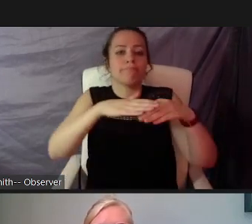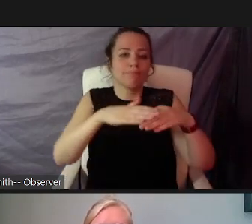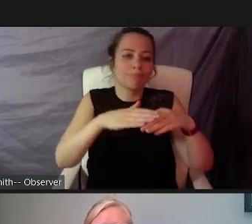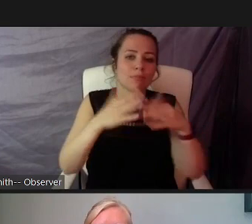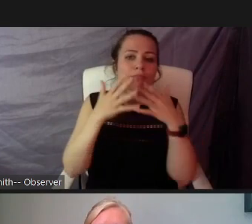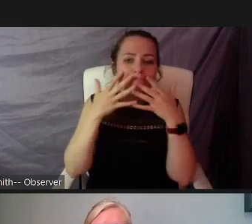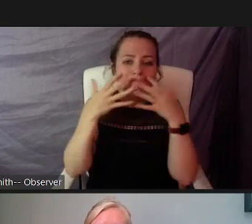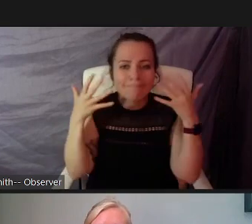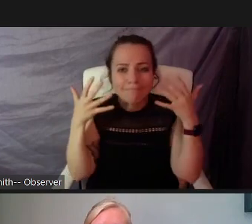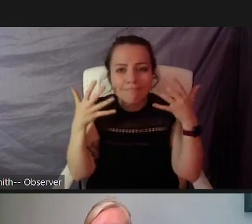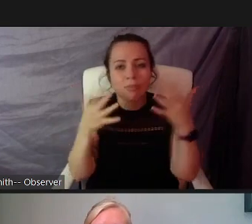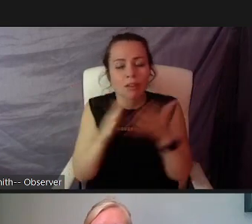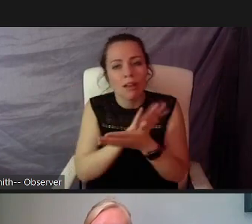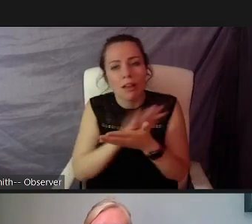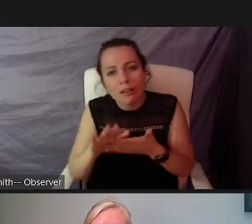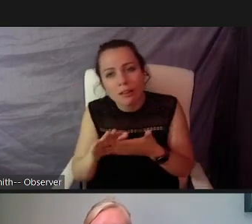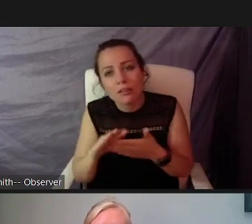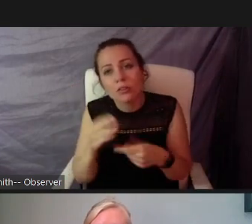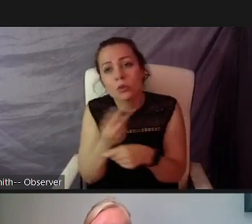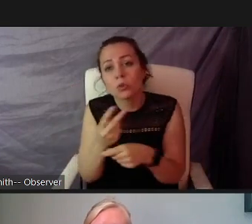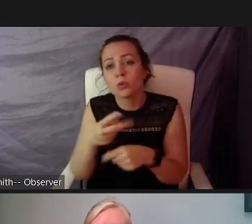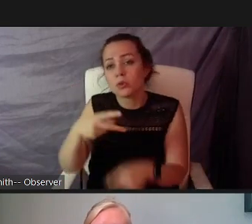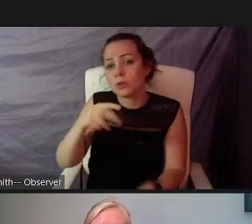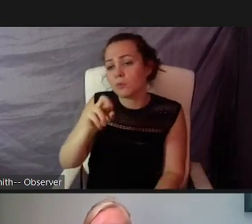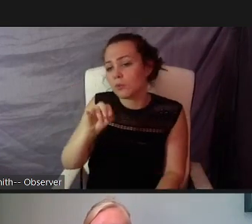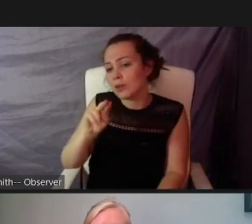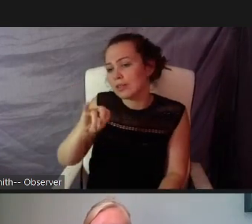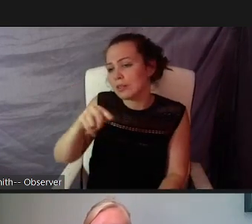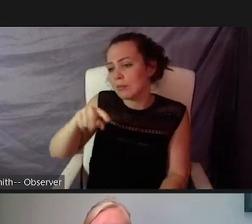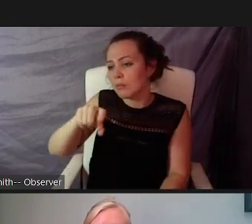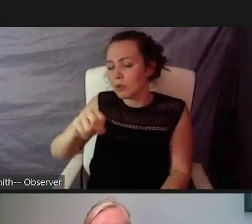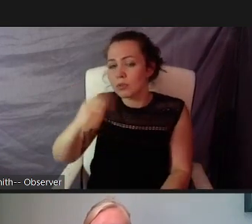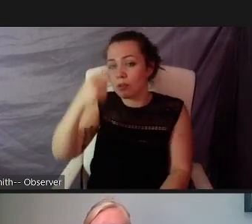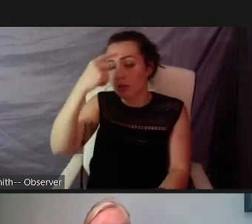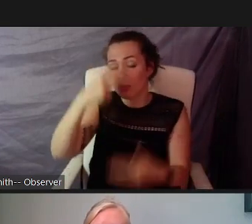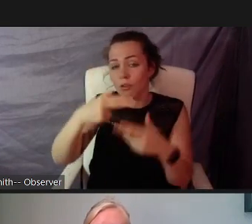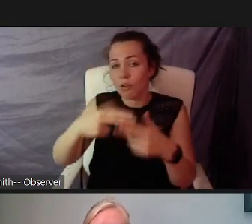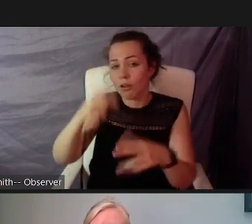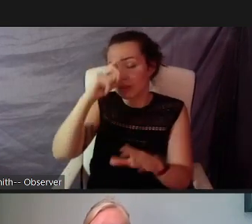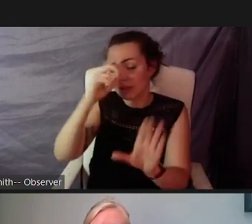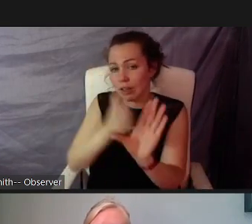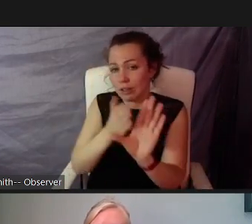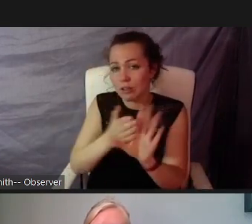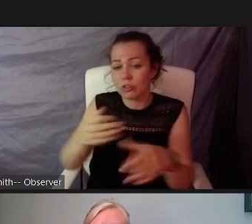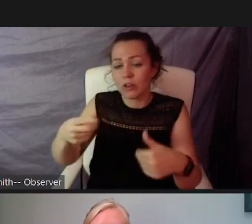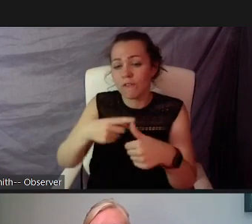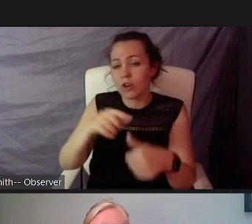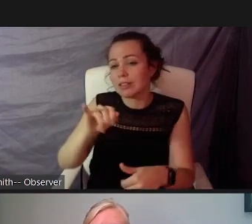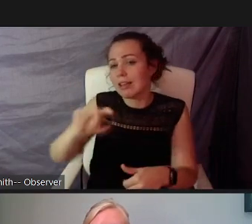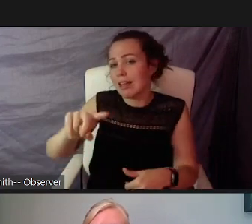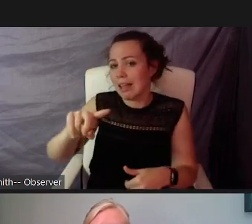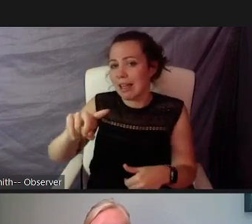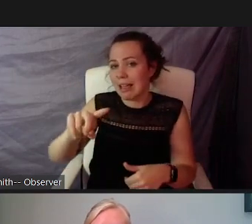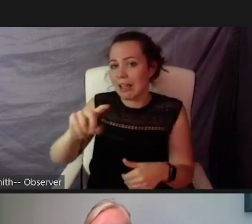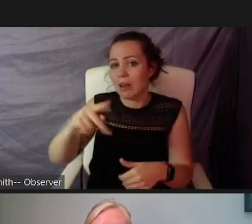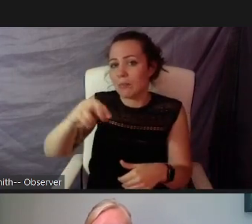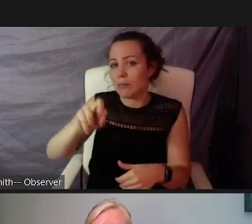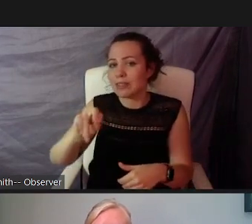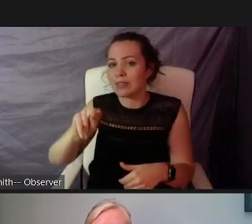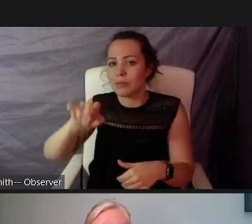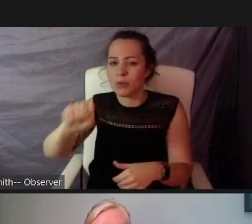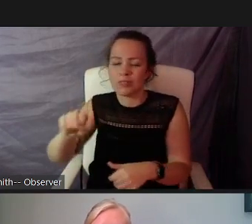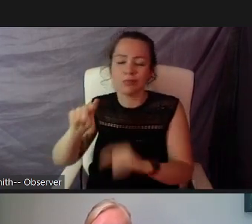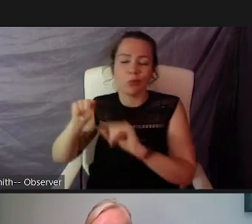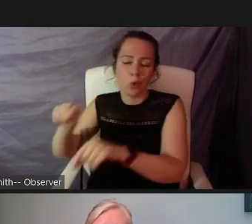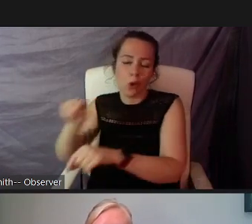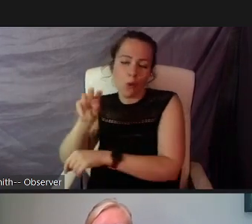use principles called psychological first aid principles, and that information is also available on our website, where you're